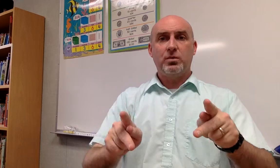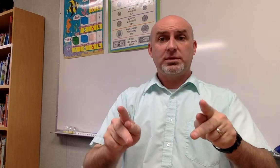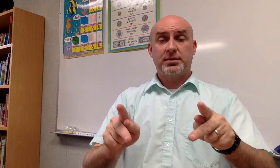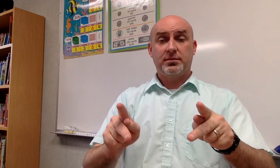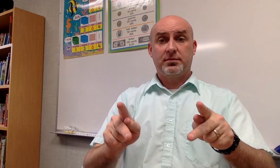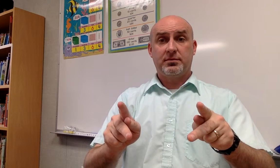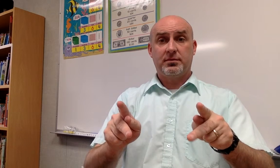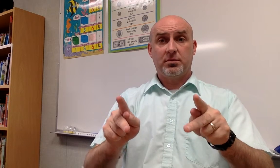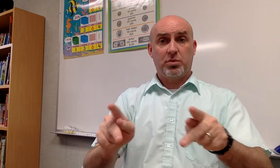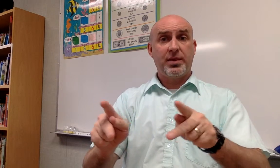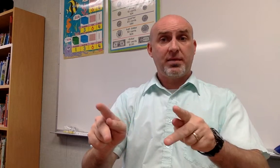out,